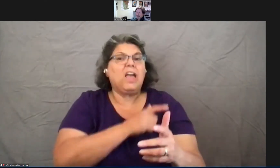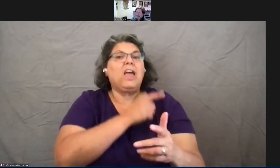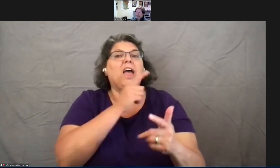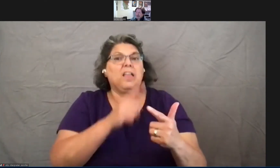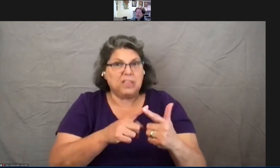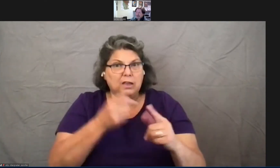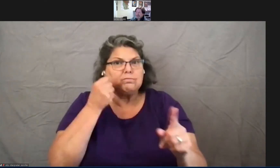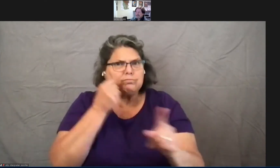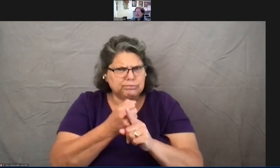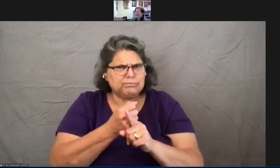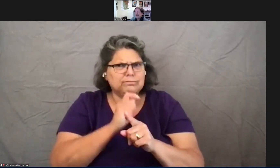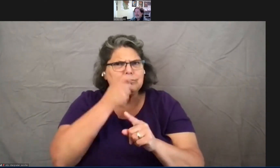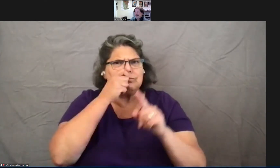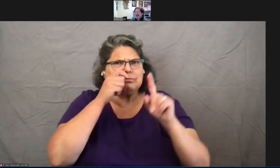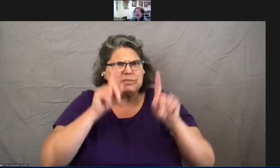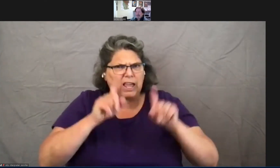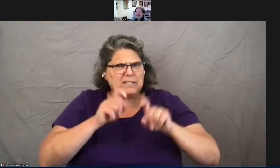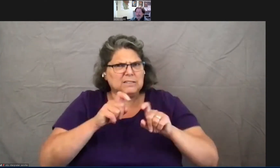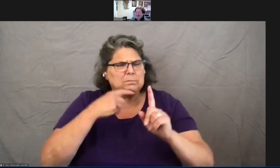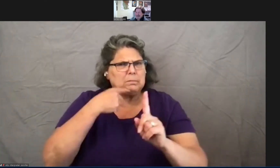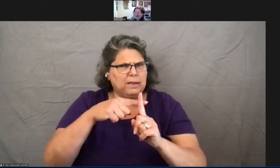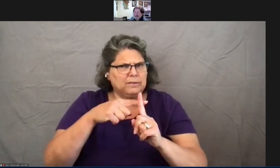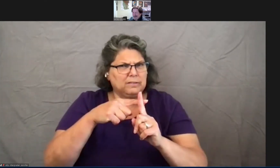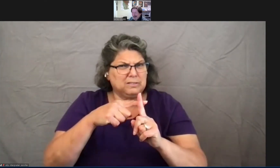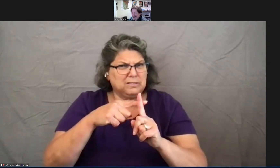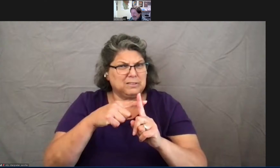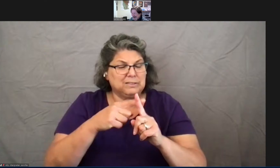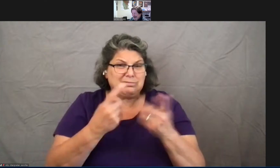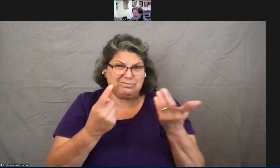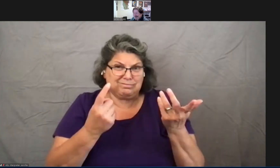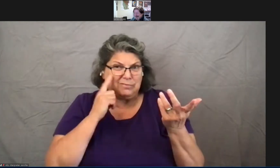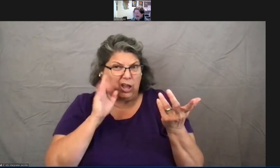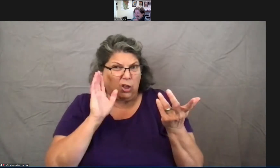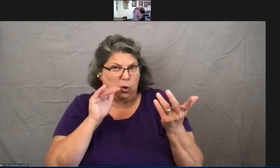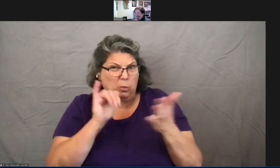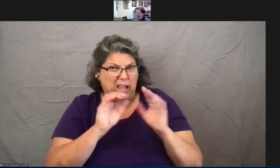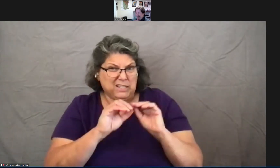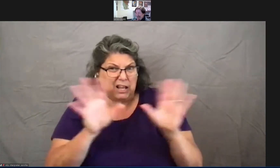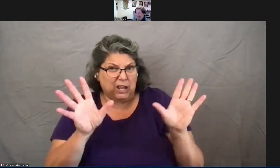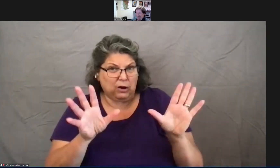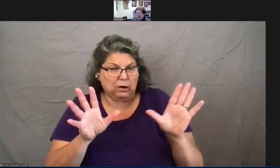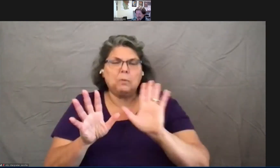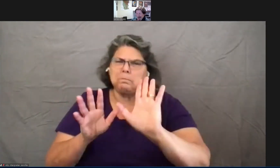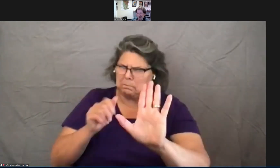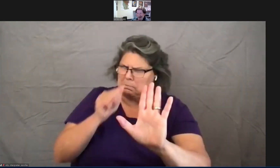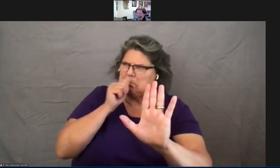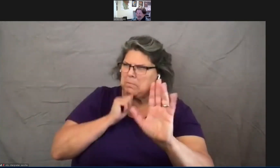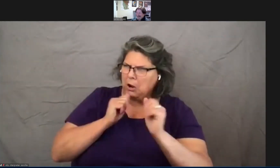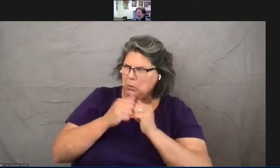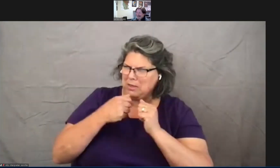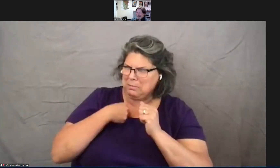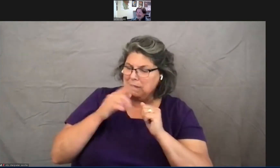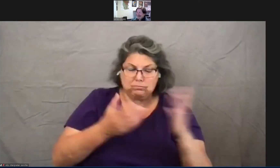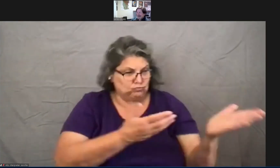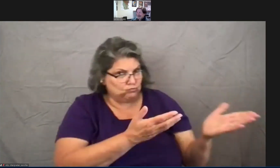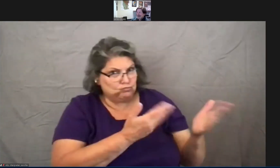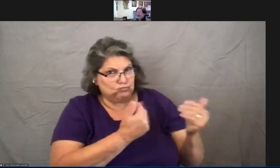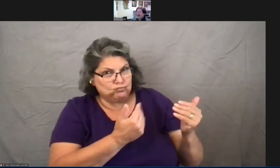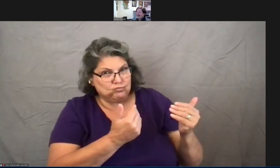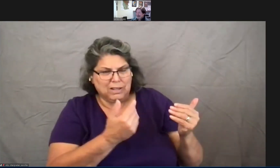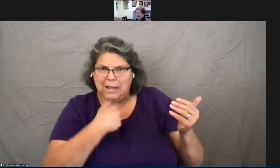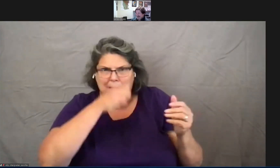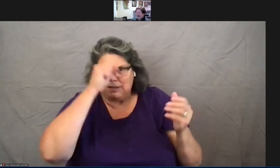tests. I hope that is as clear as I can make it. Okay, bear with me. Yeah, go The ahead. non-mathy